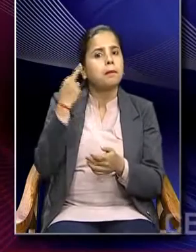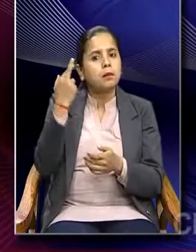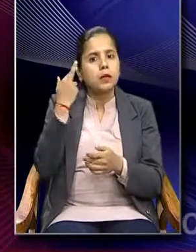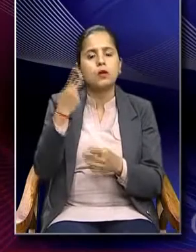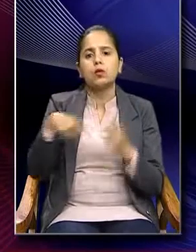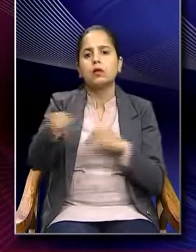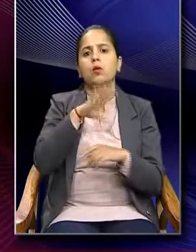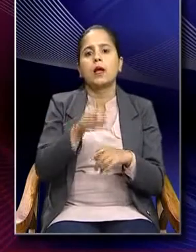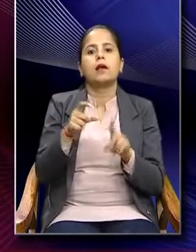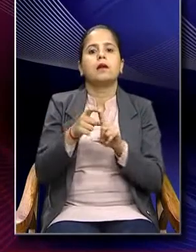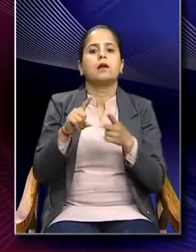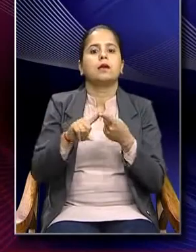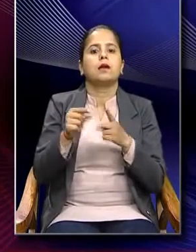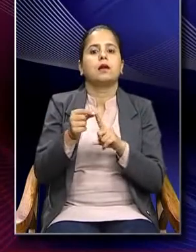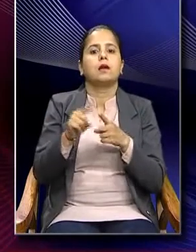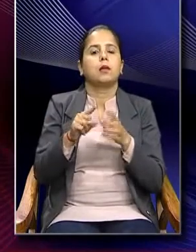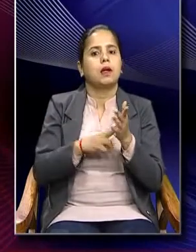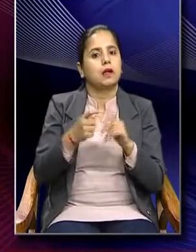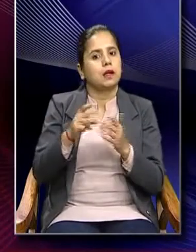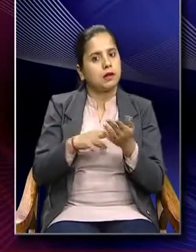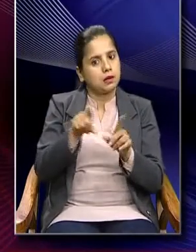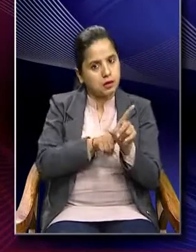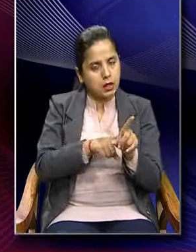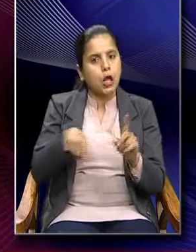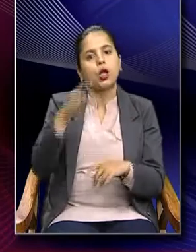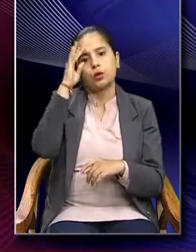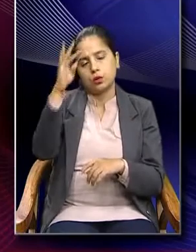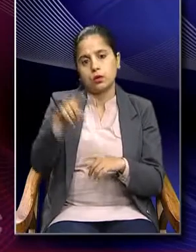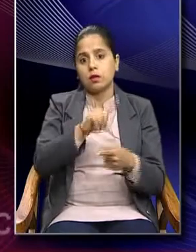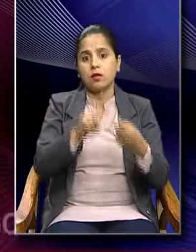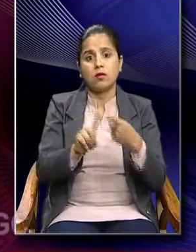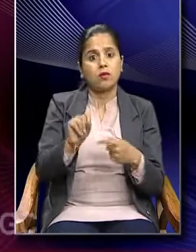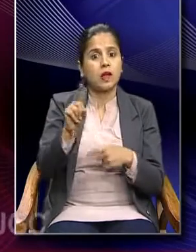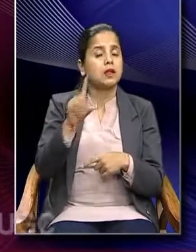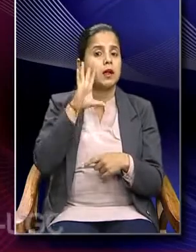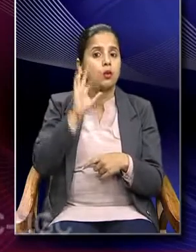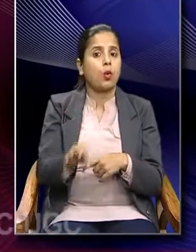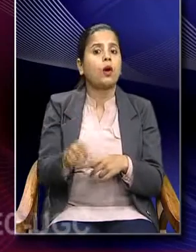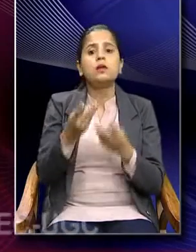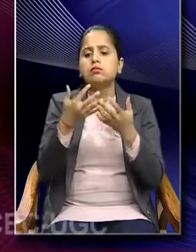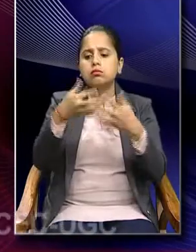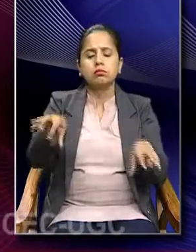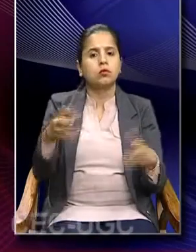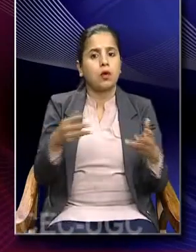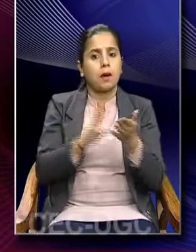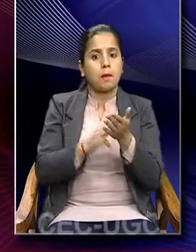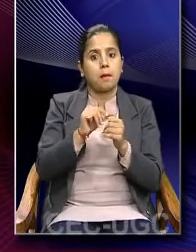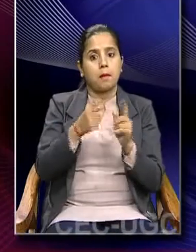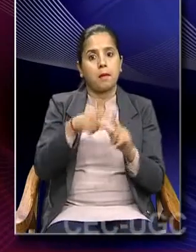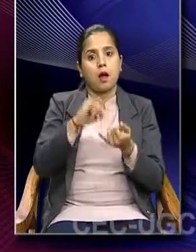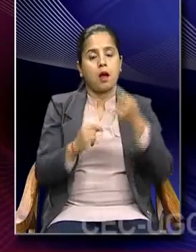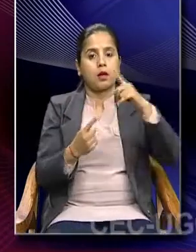of dependency theory and Marxism. The first important distinction is the Marxist theory of